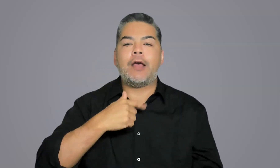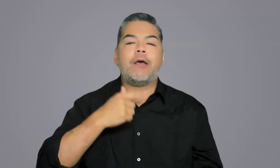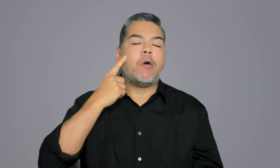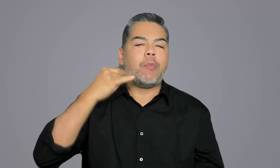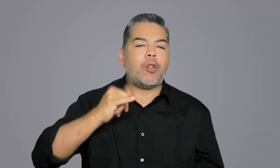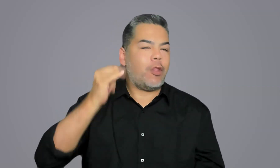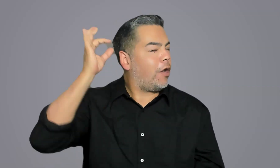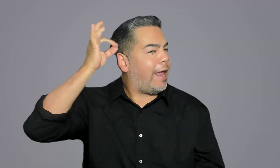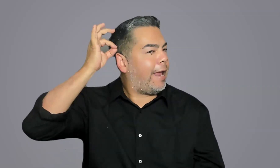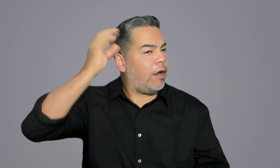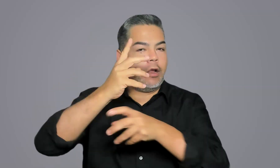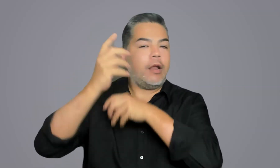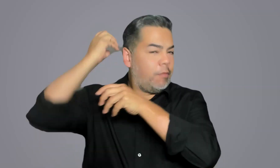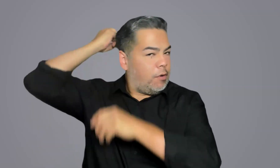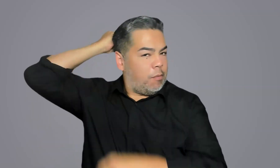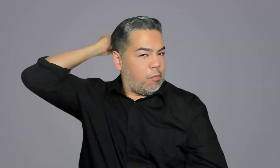glasses.